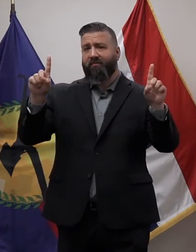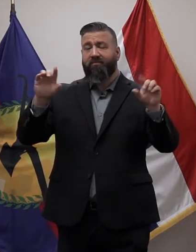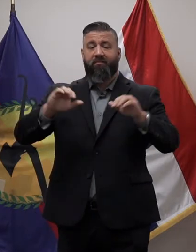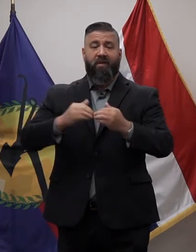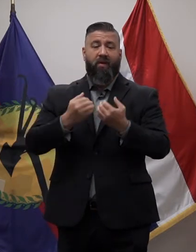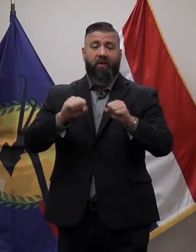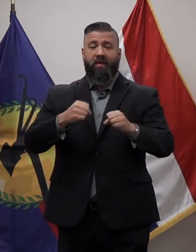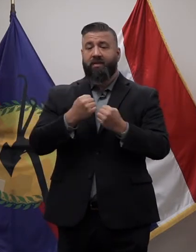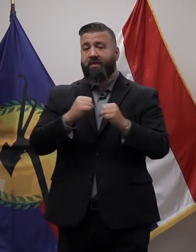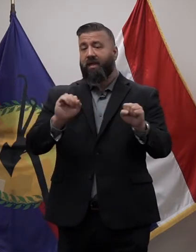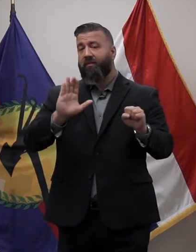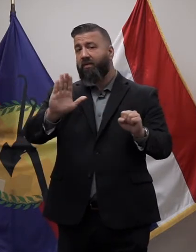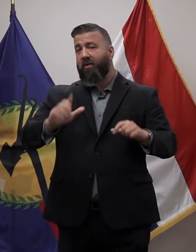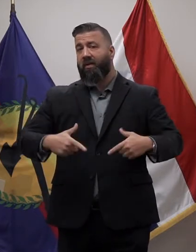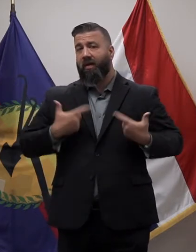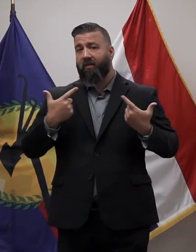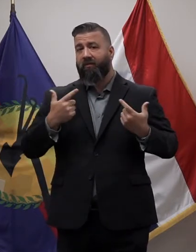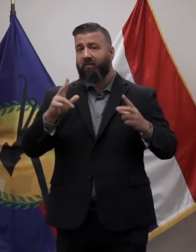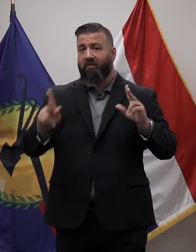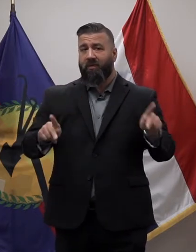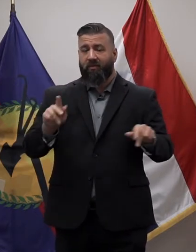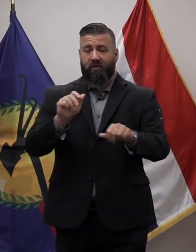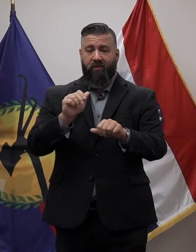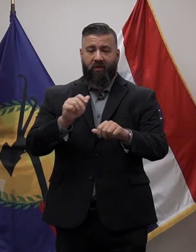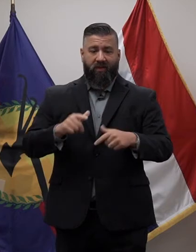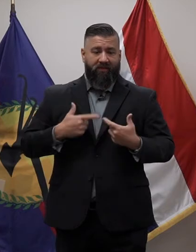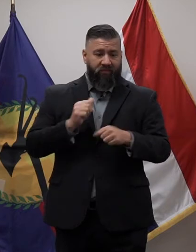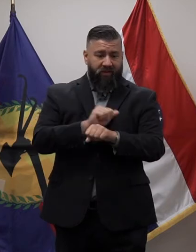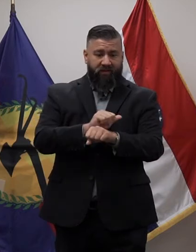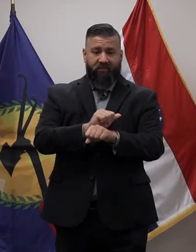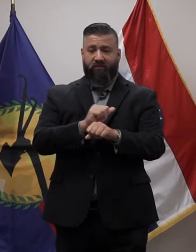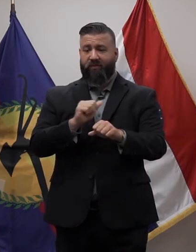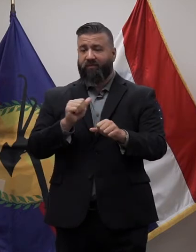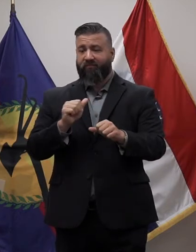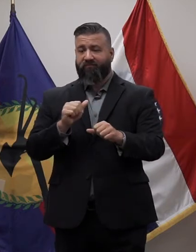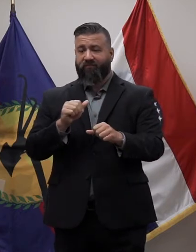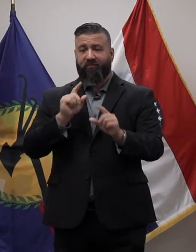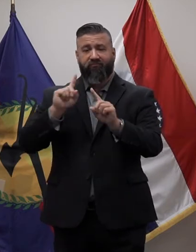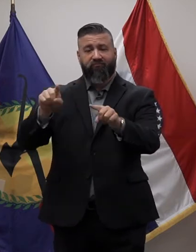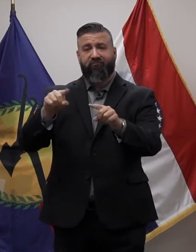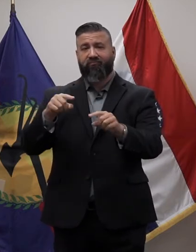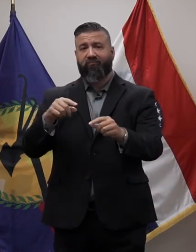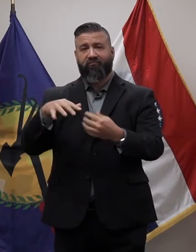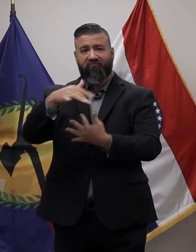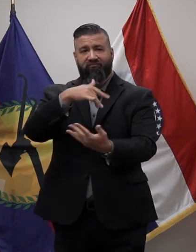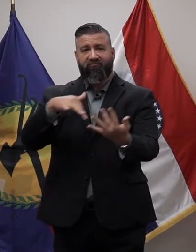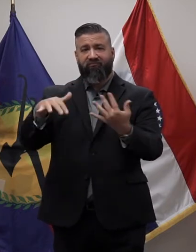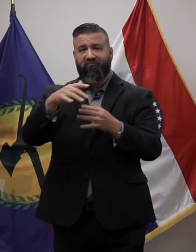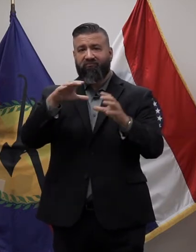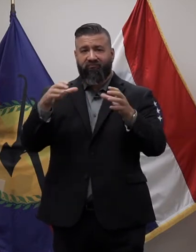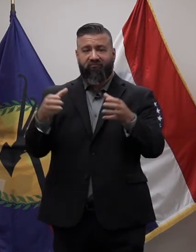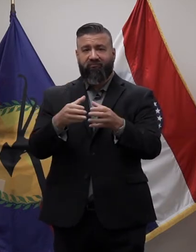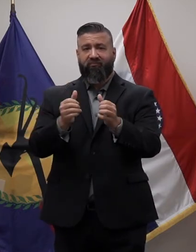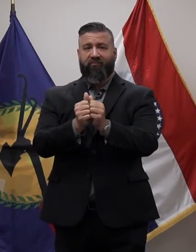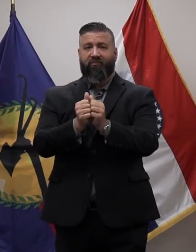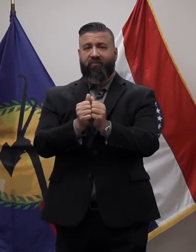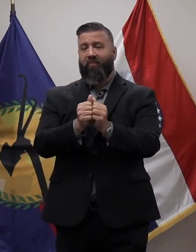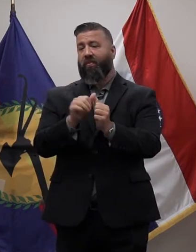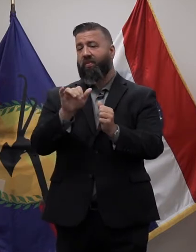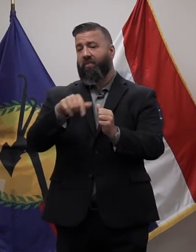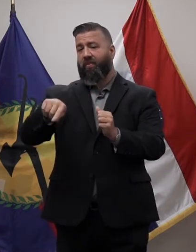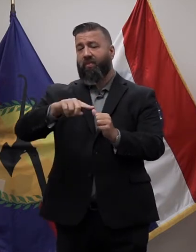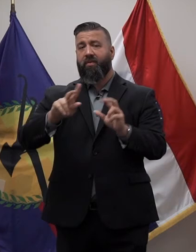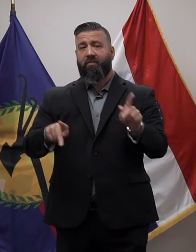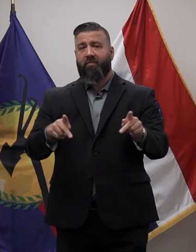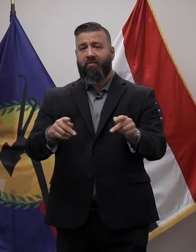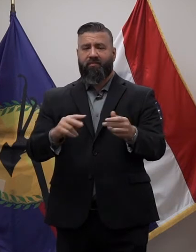life, but those you live with, work with, attend social gatherings with, those who mean the most to you.